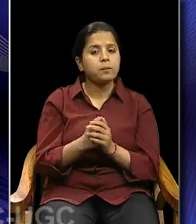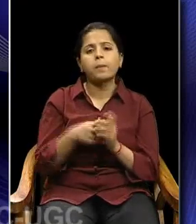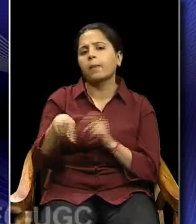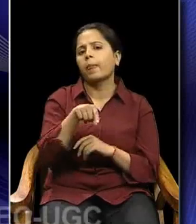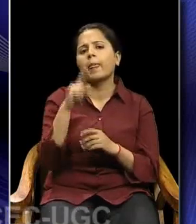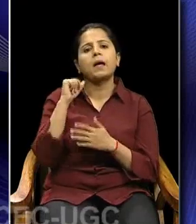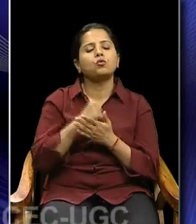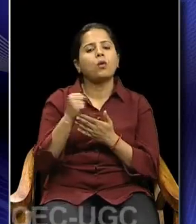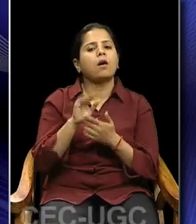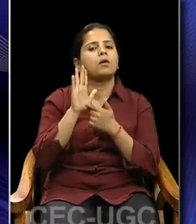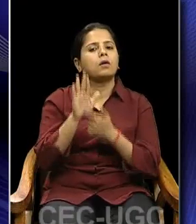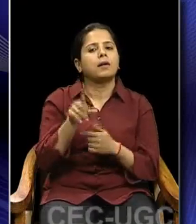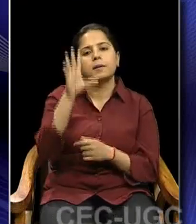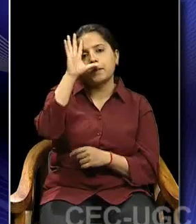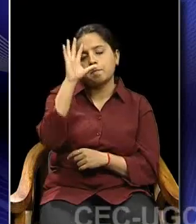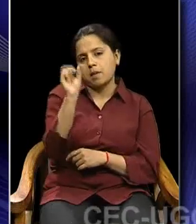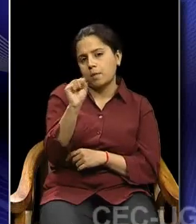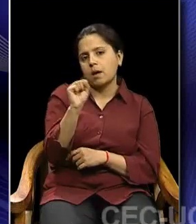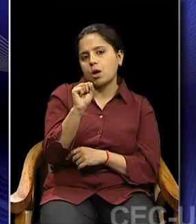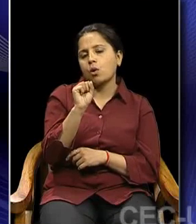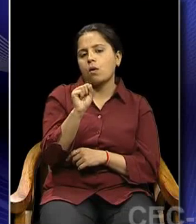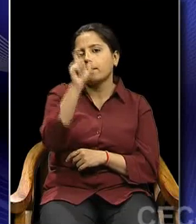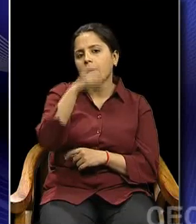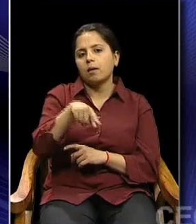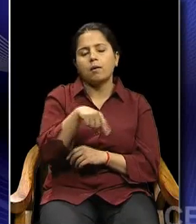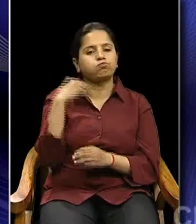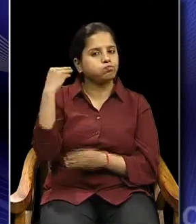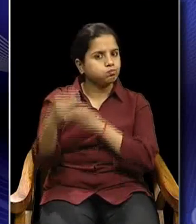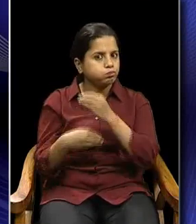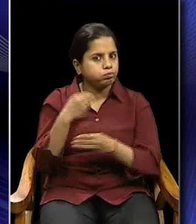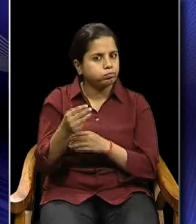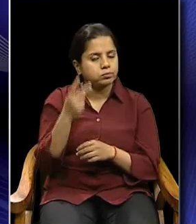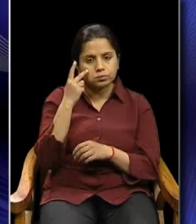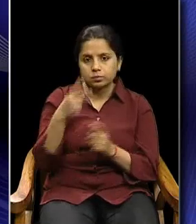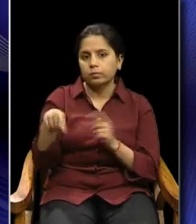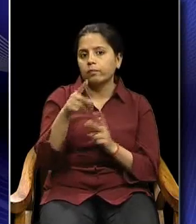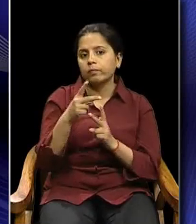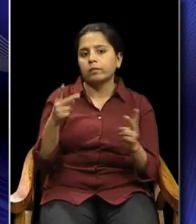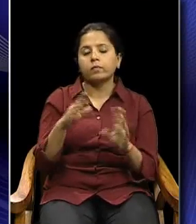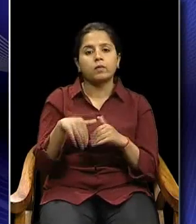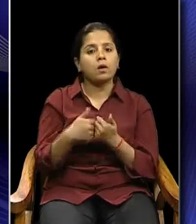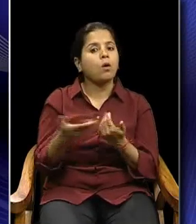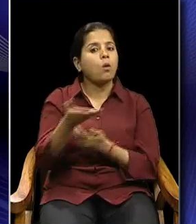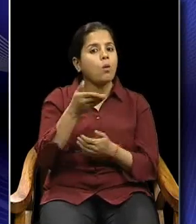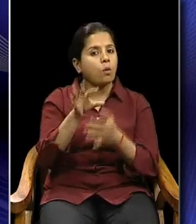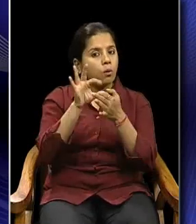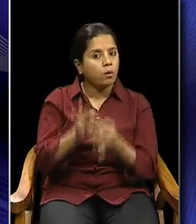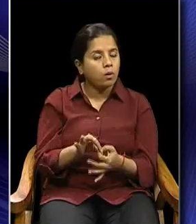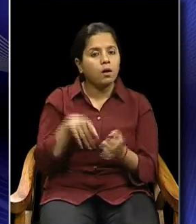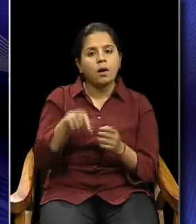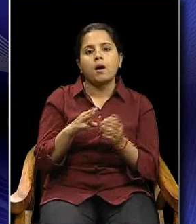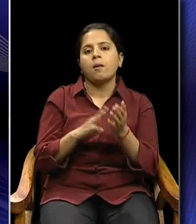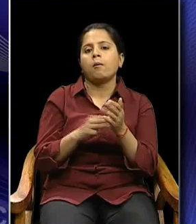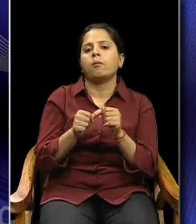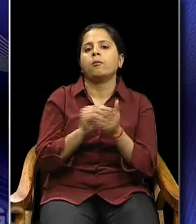is trying to bring back the memories of the folklore traditions since ages, and how they are centered around King Mahabali,